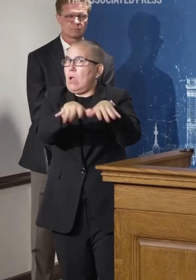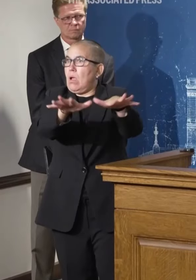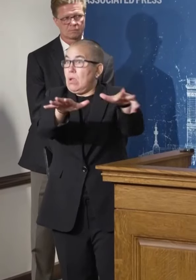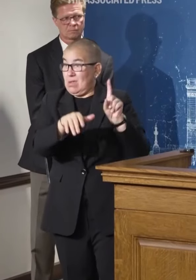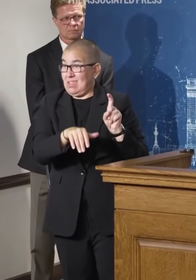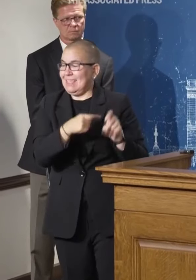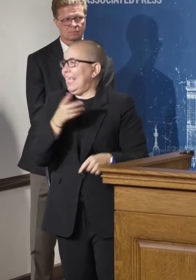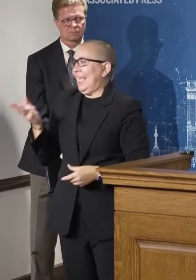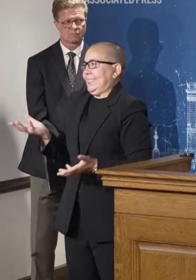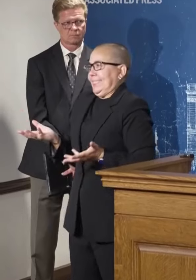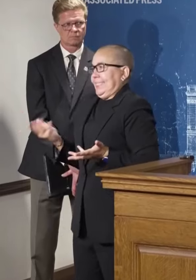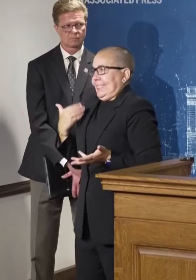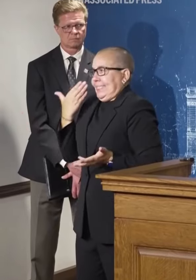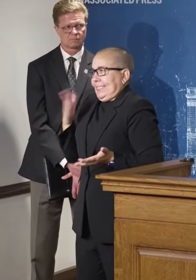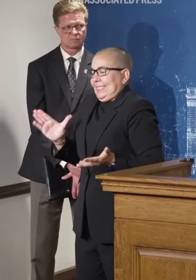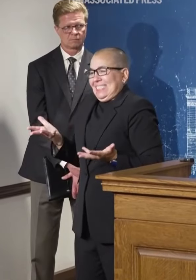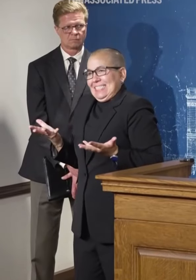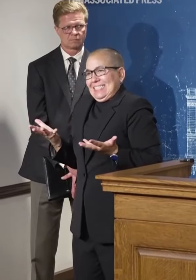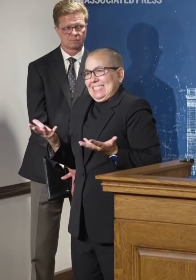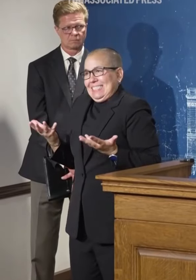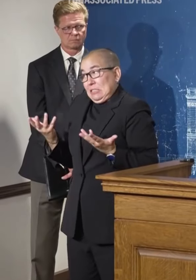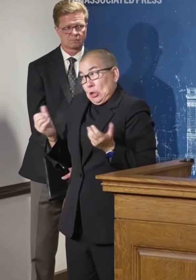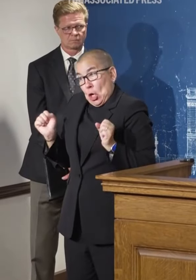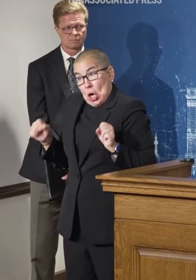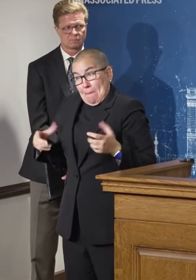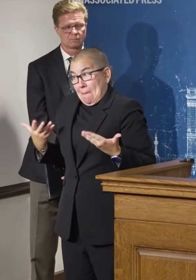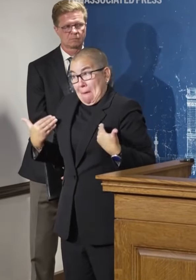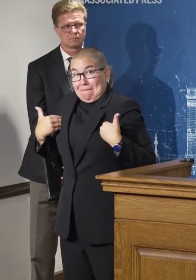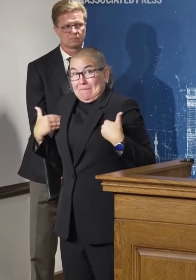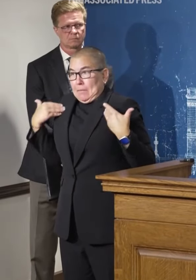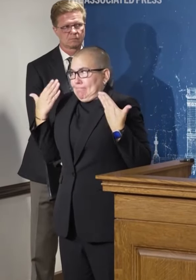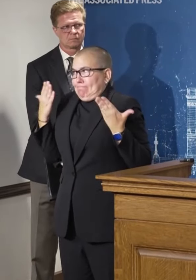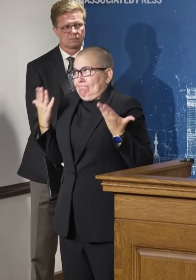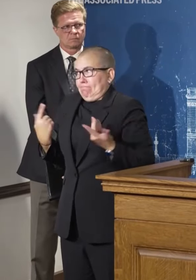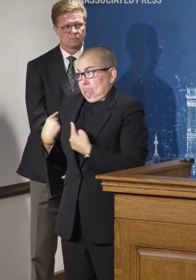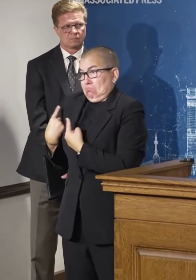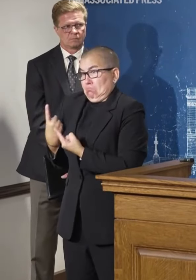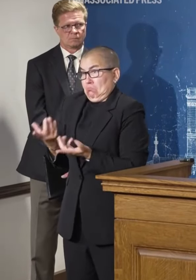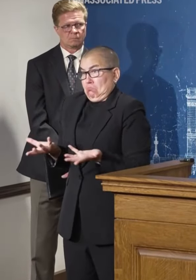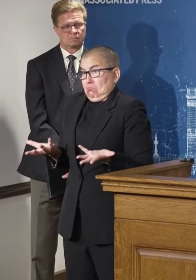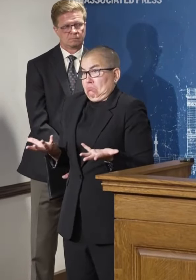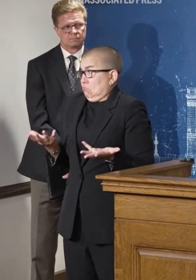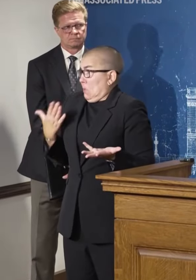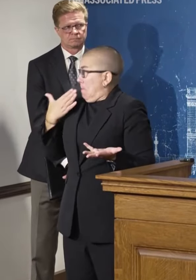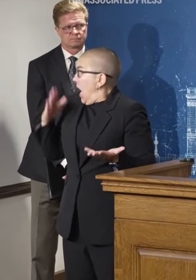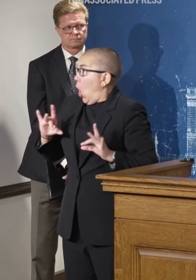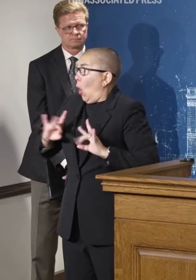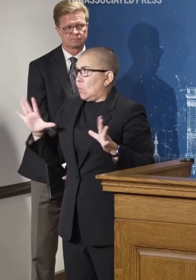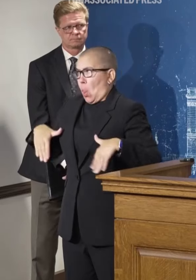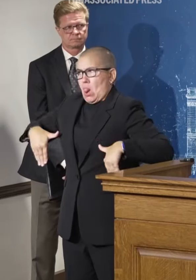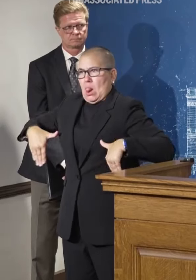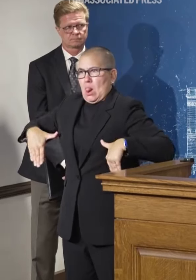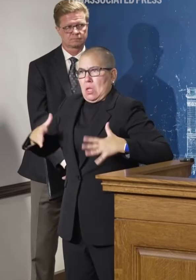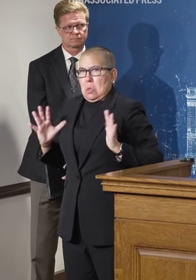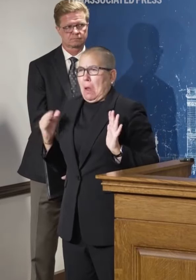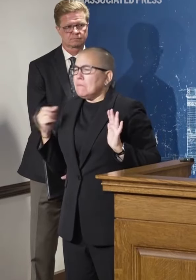Minnesota Secretary of State Steve Simon and local election officials from across the country warned last week that problems with post office deliveries